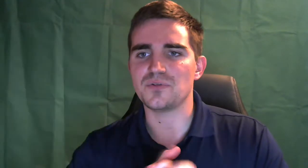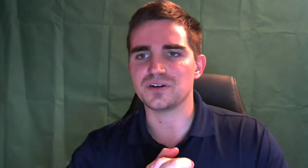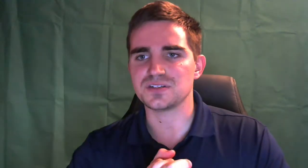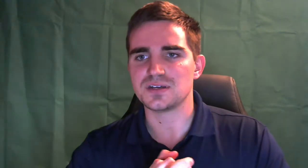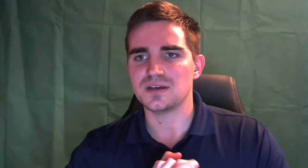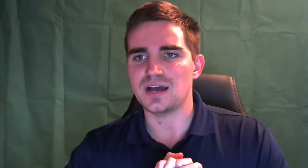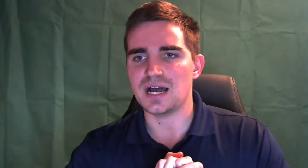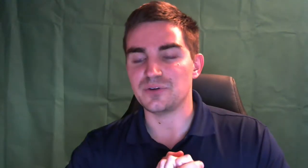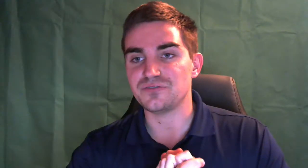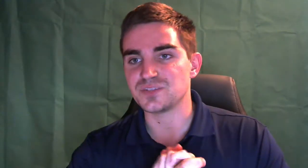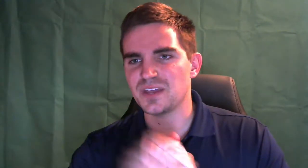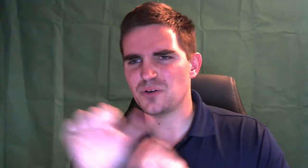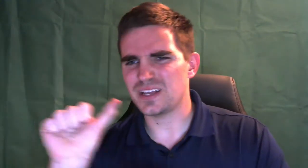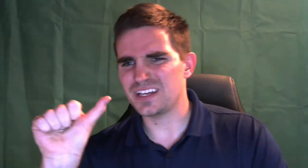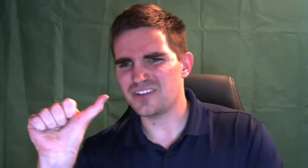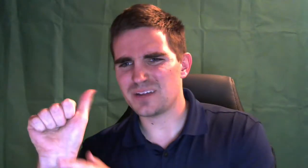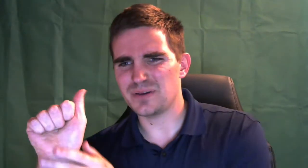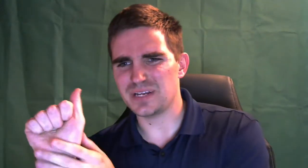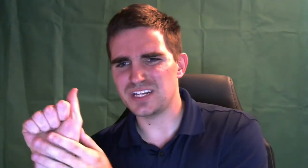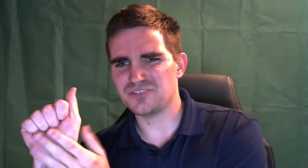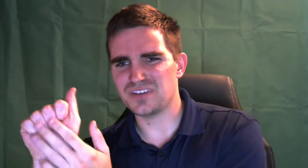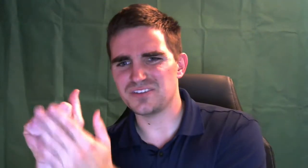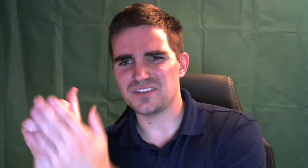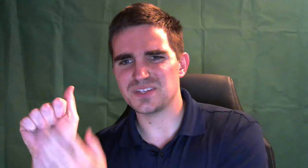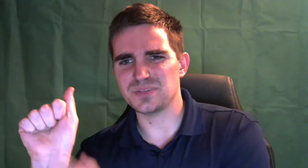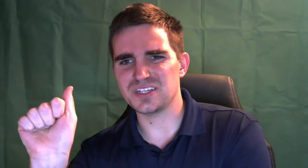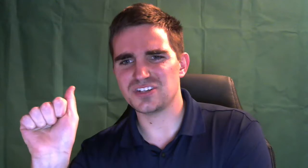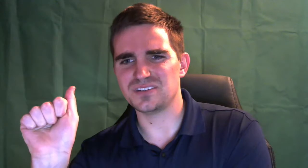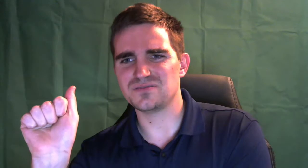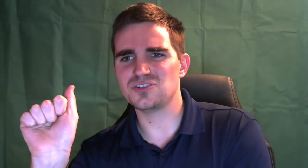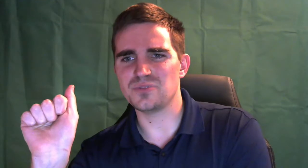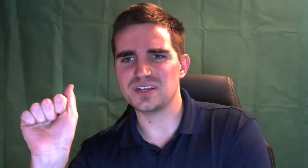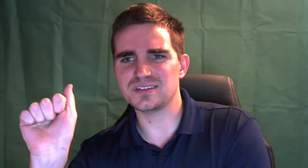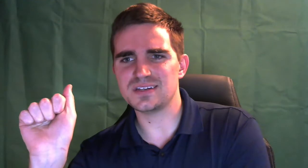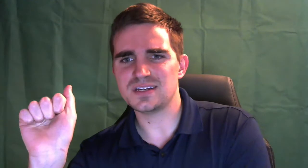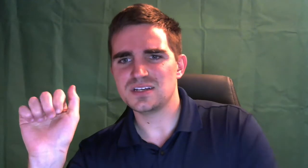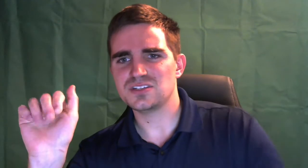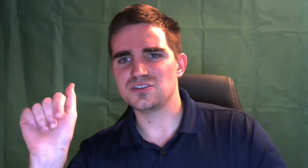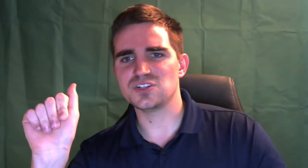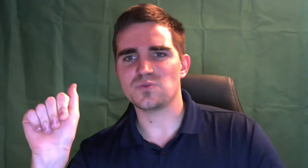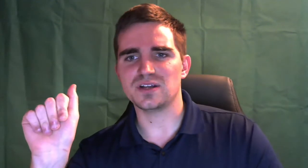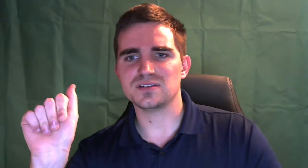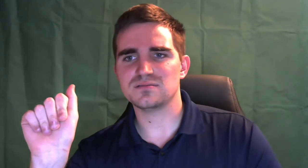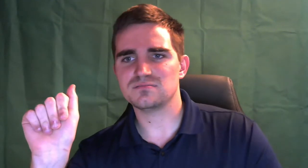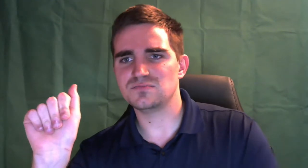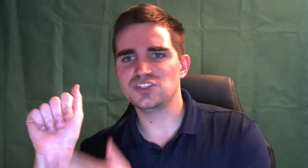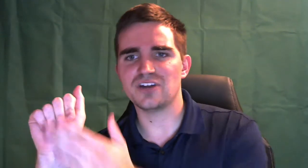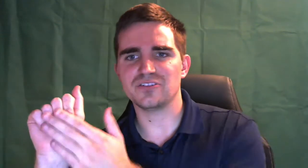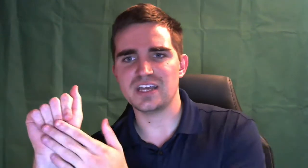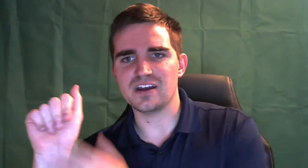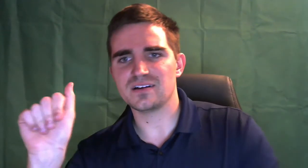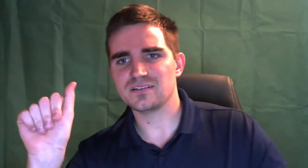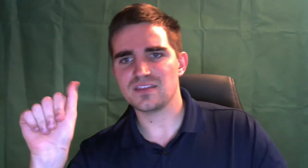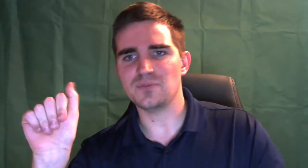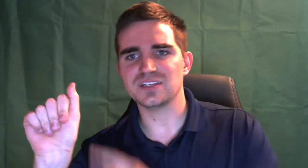important. When you're fingerspelling quickly, you're not going to be able to get your fingers into this position super easily, so you just want generally here. Thumb on the side